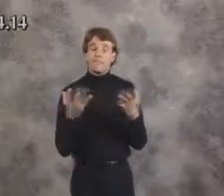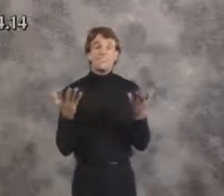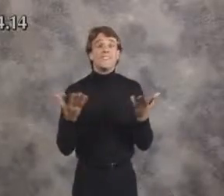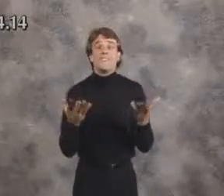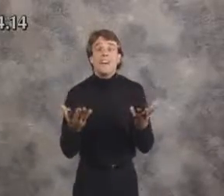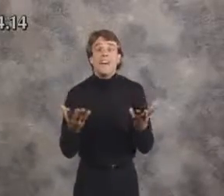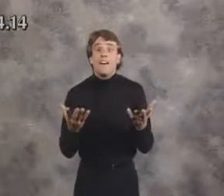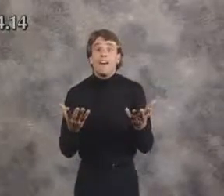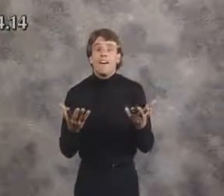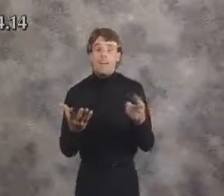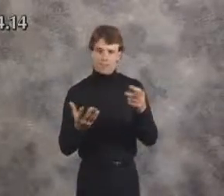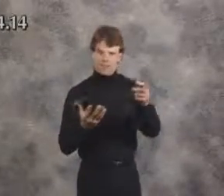videotape.